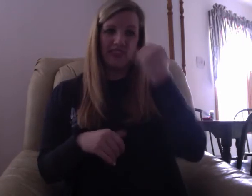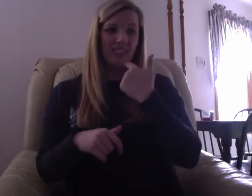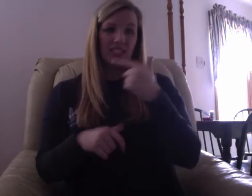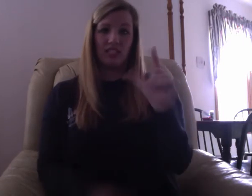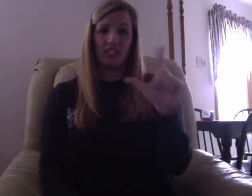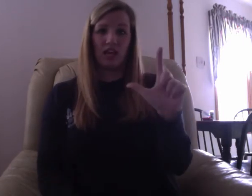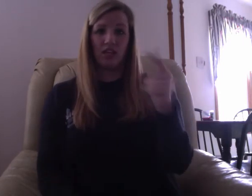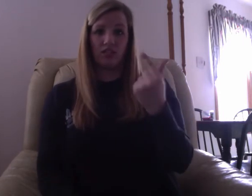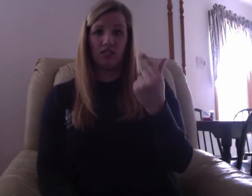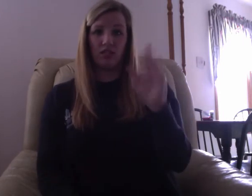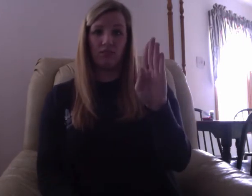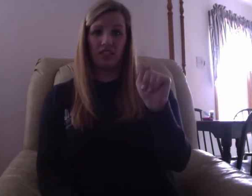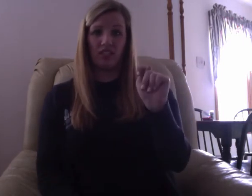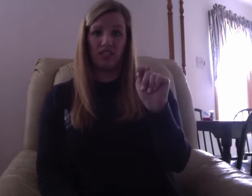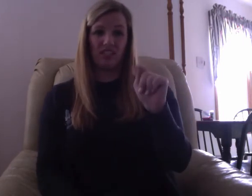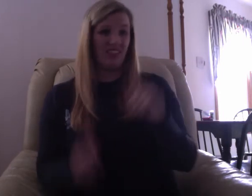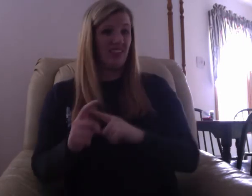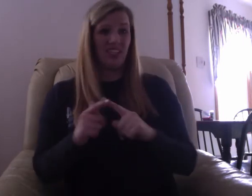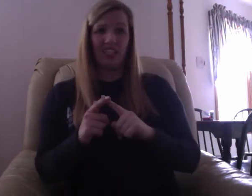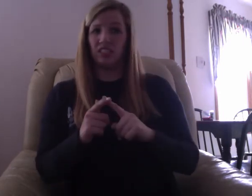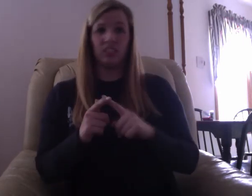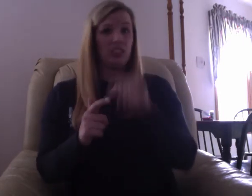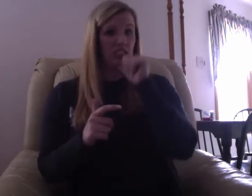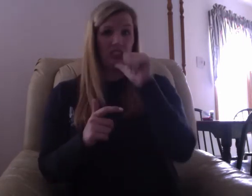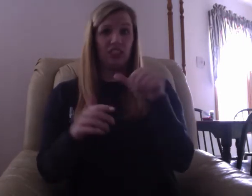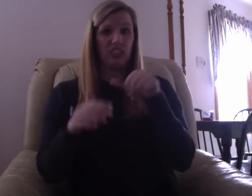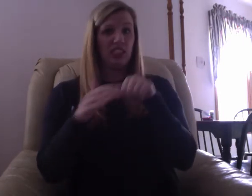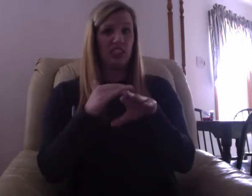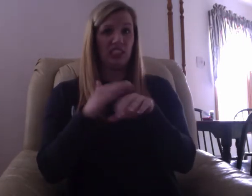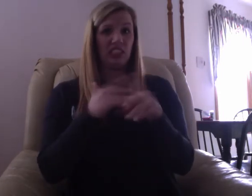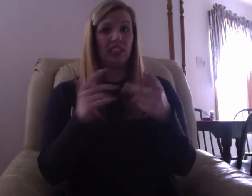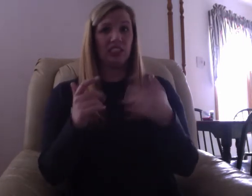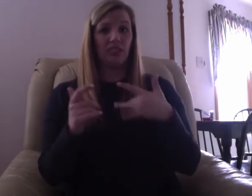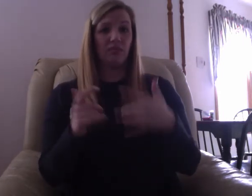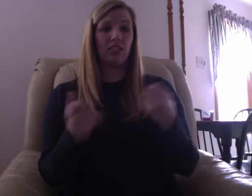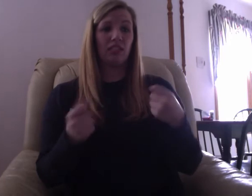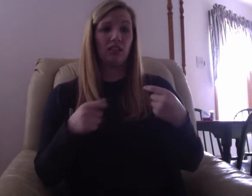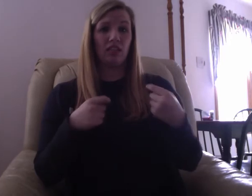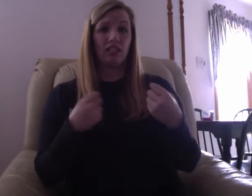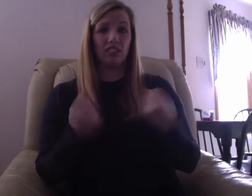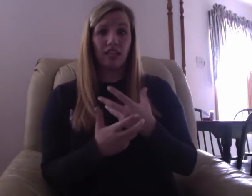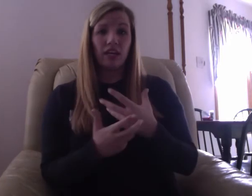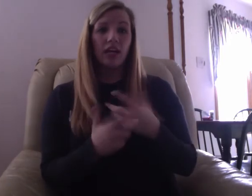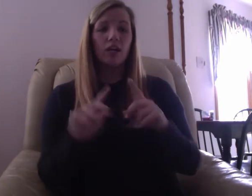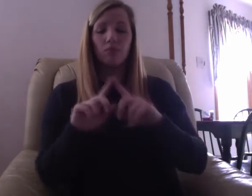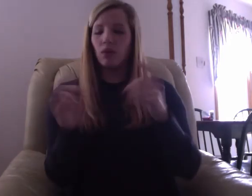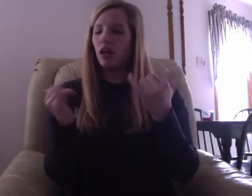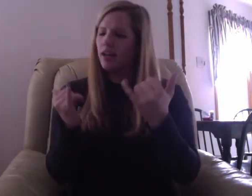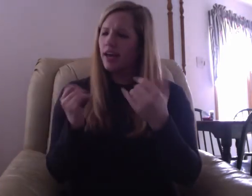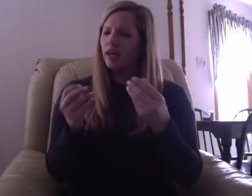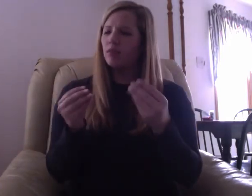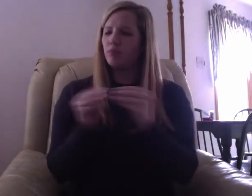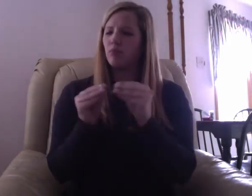it is very intimidating. And so it's a lot easier for a young person to go to